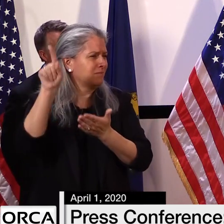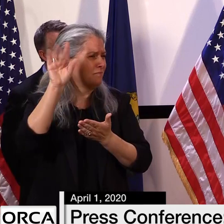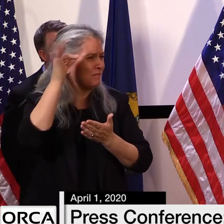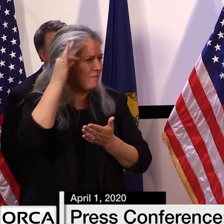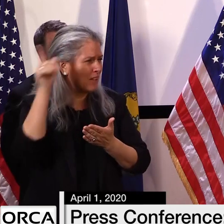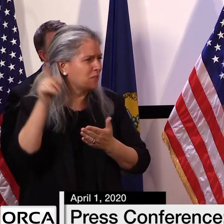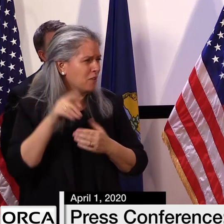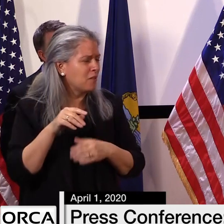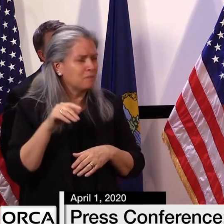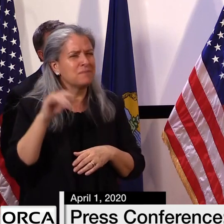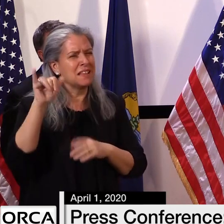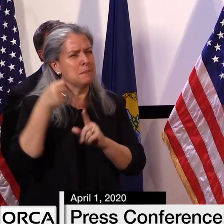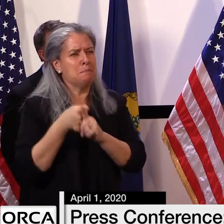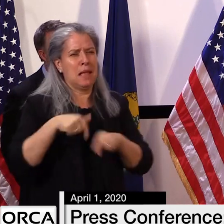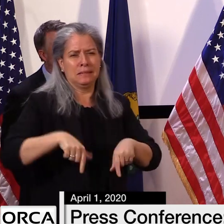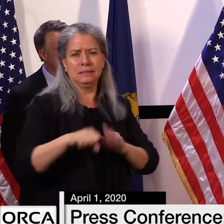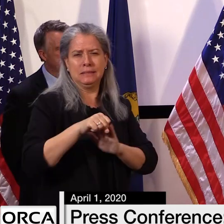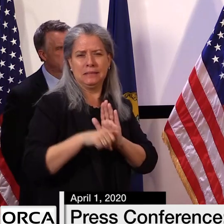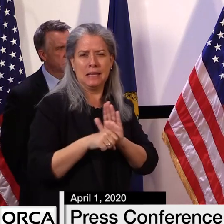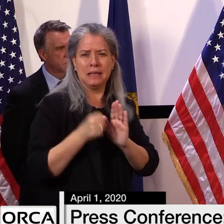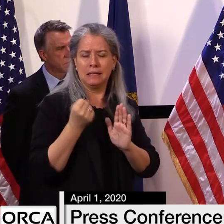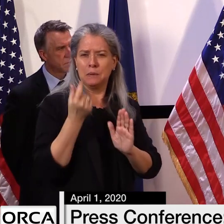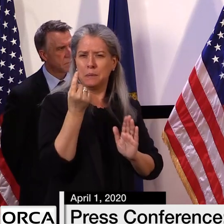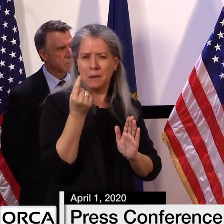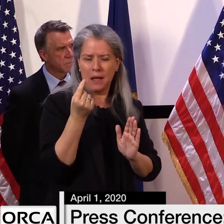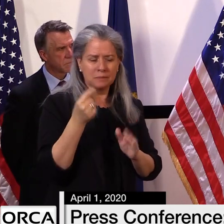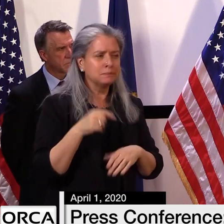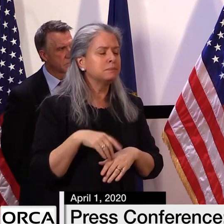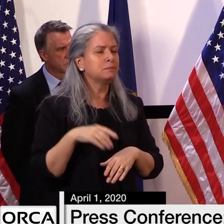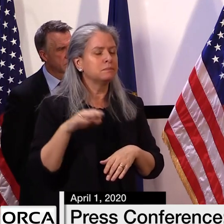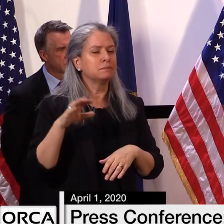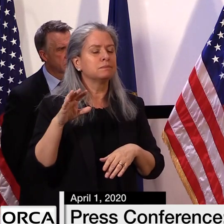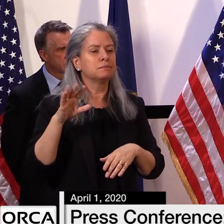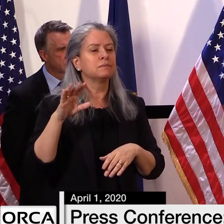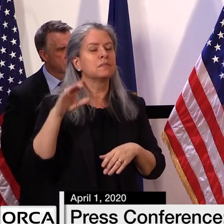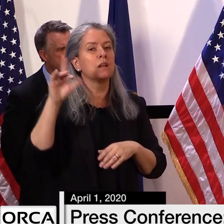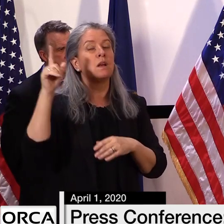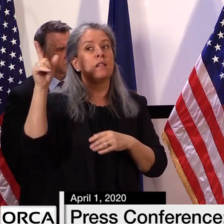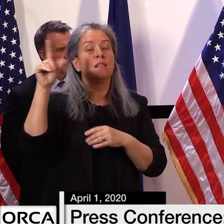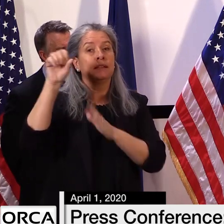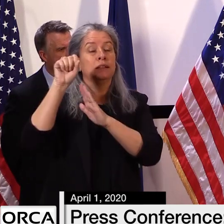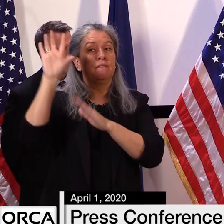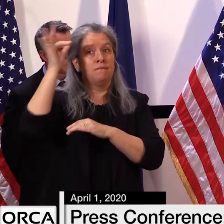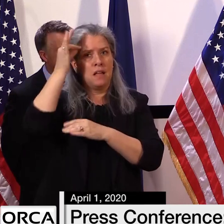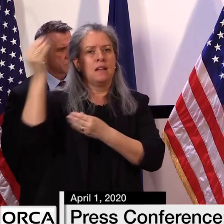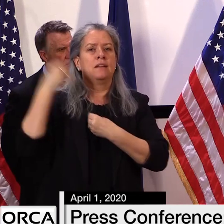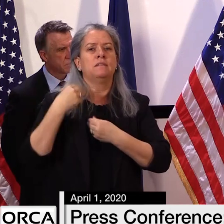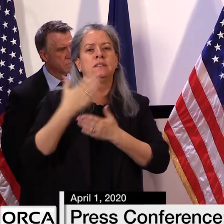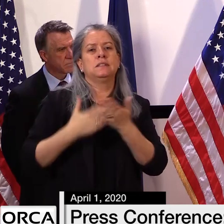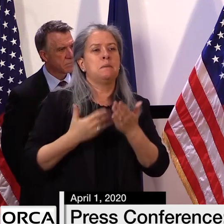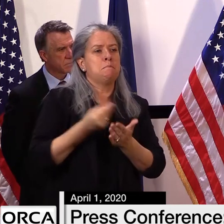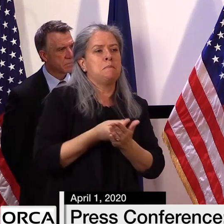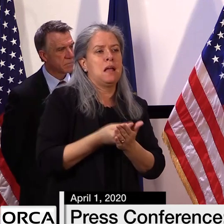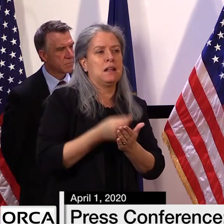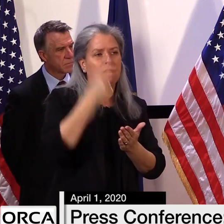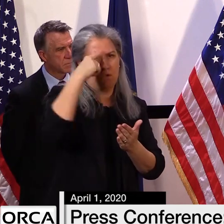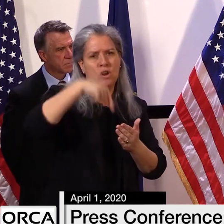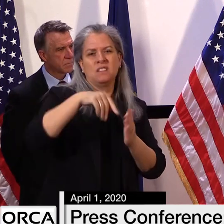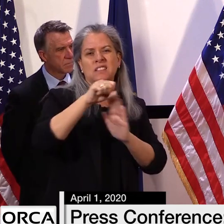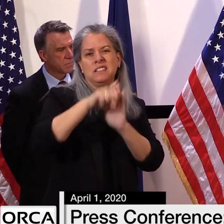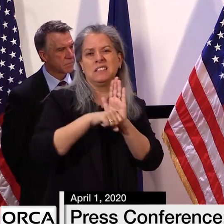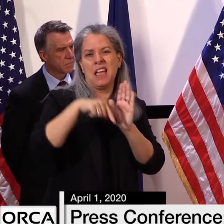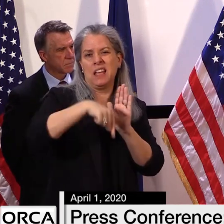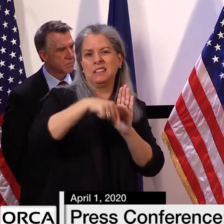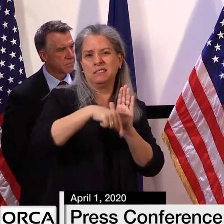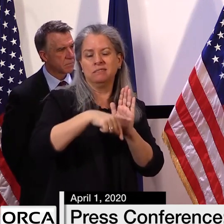individuals, but more from the state, and that is additional relief for the first week of benefits to help protect our trust fund dollars, and that came